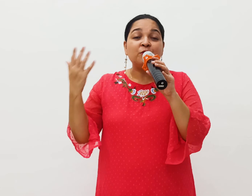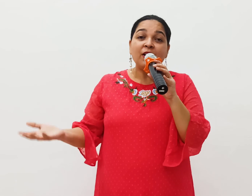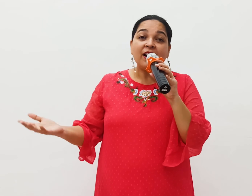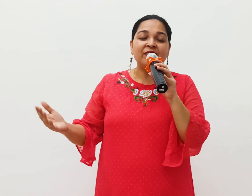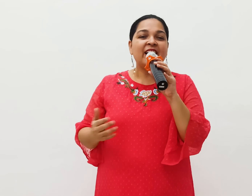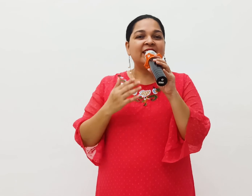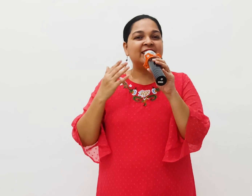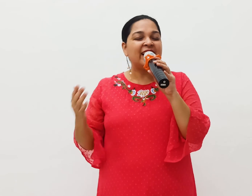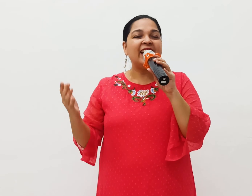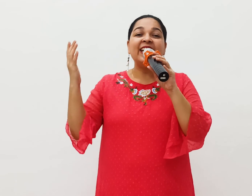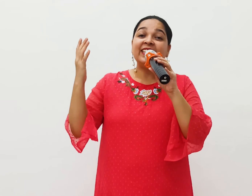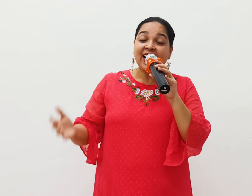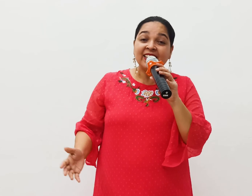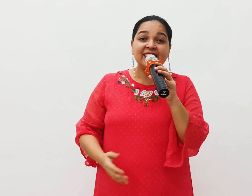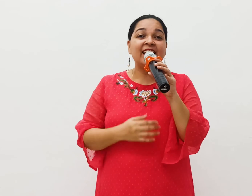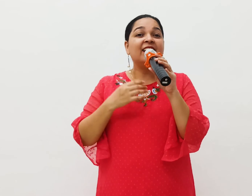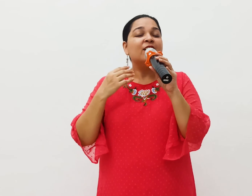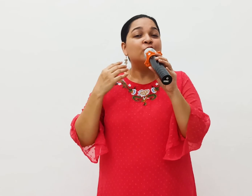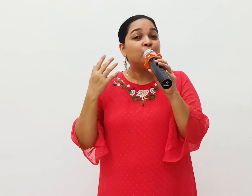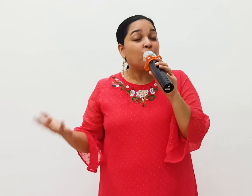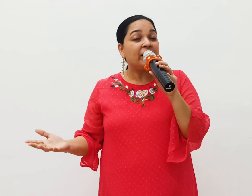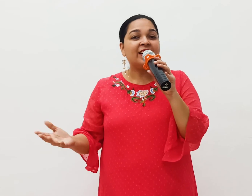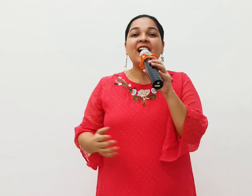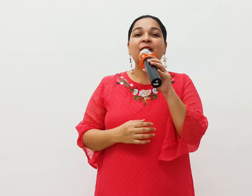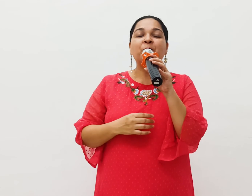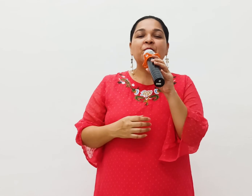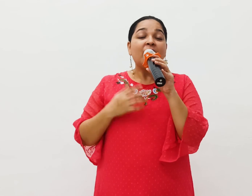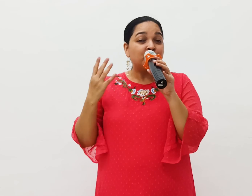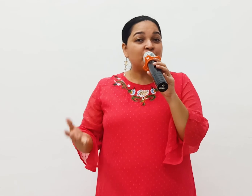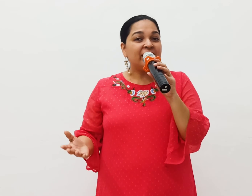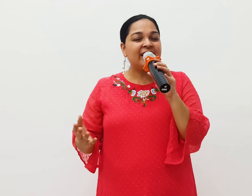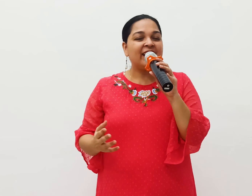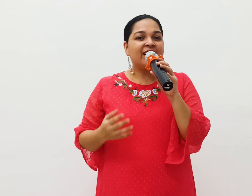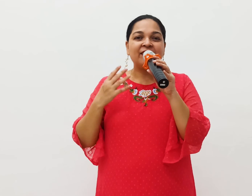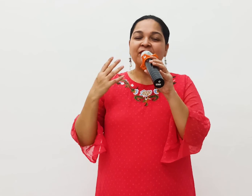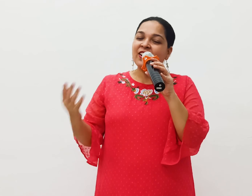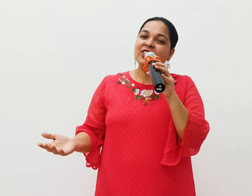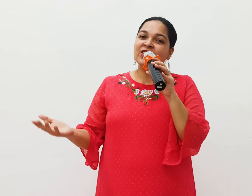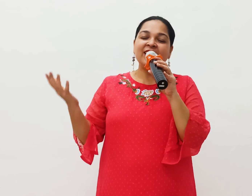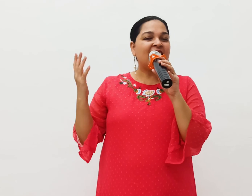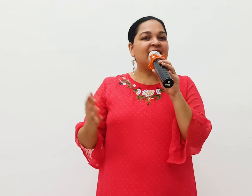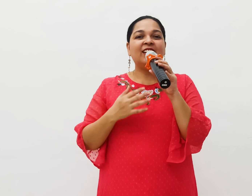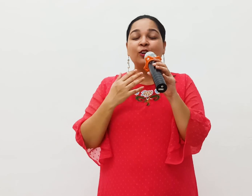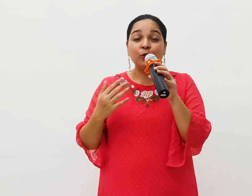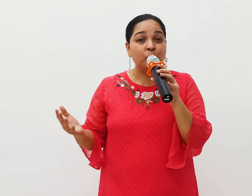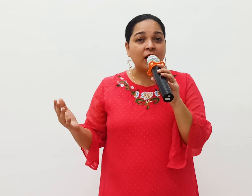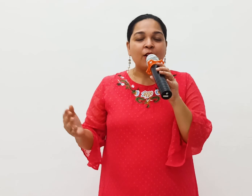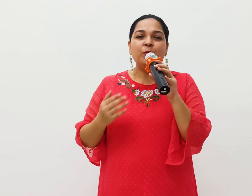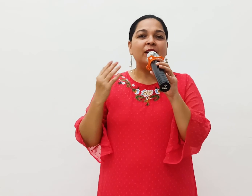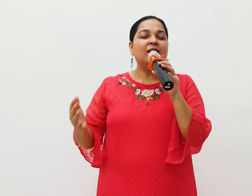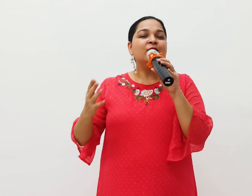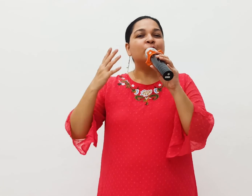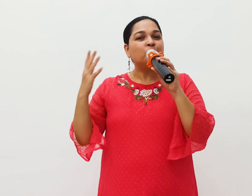so much fun. We had singing, dancing, story time, rhapsody reading, confession.